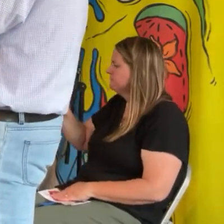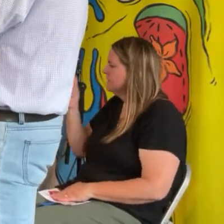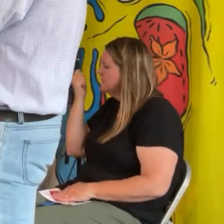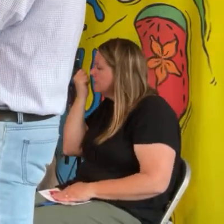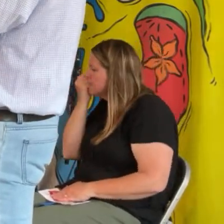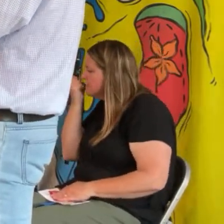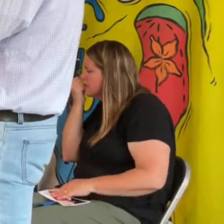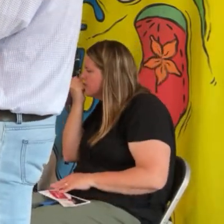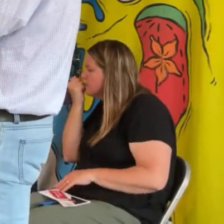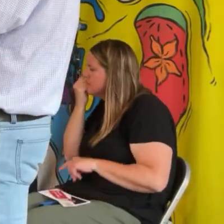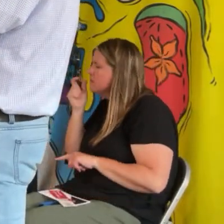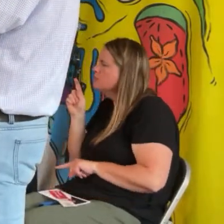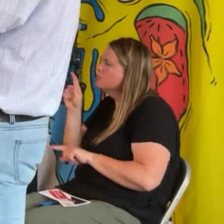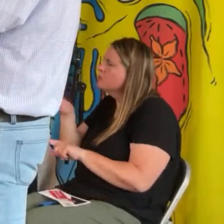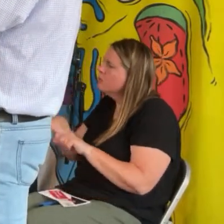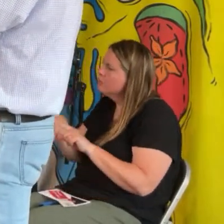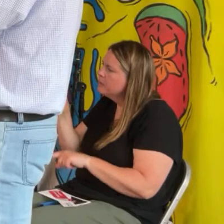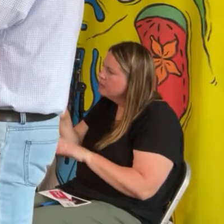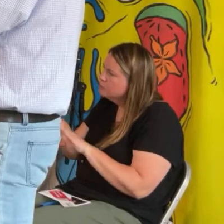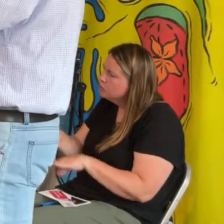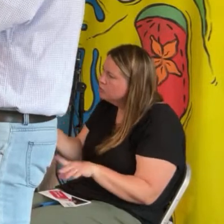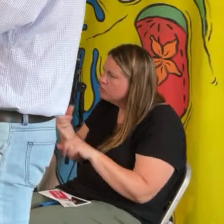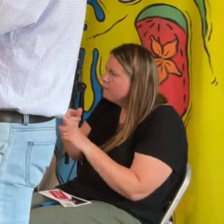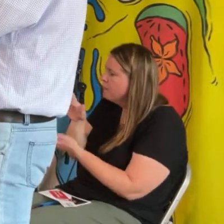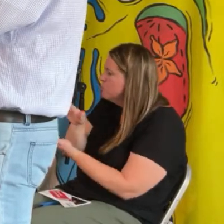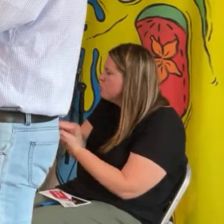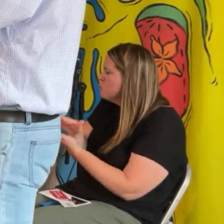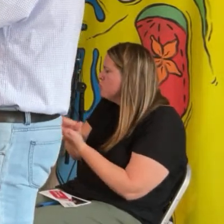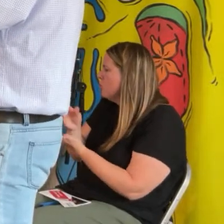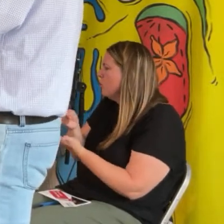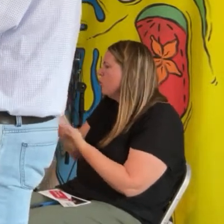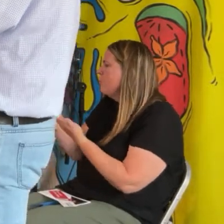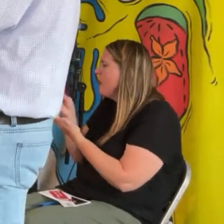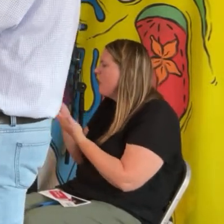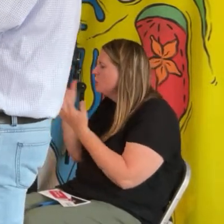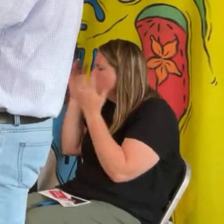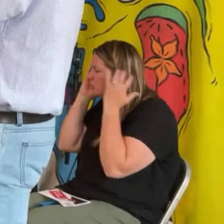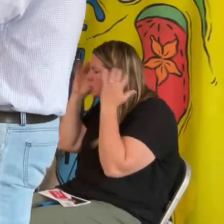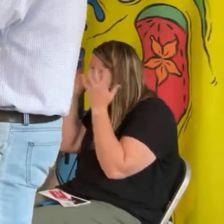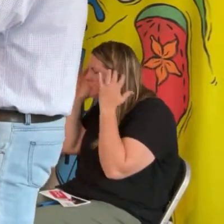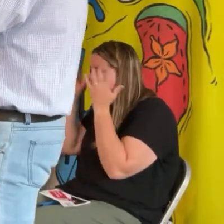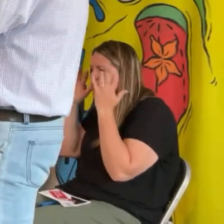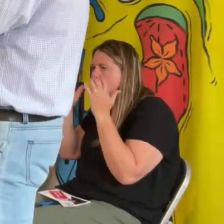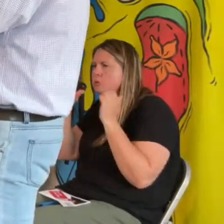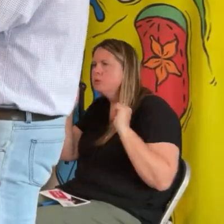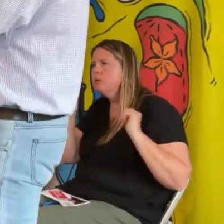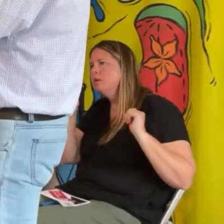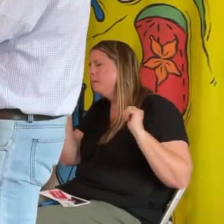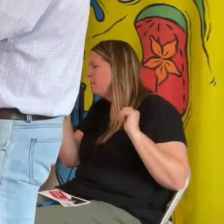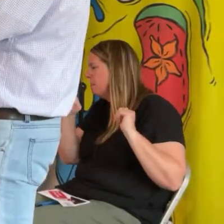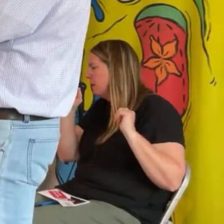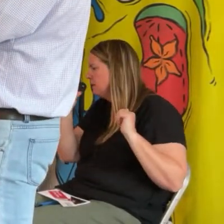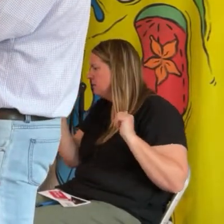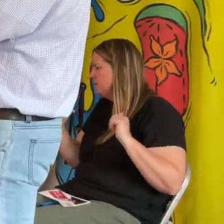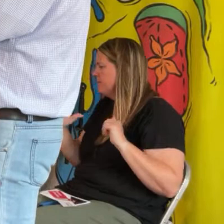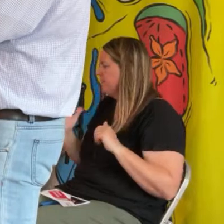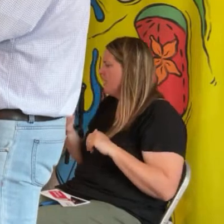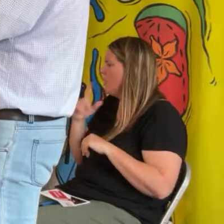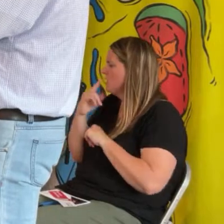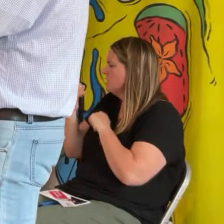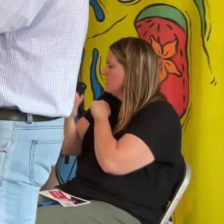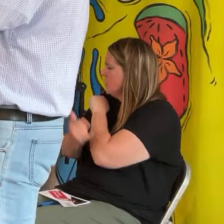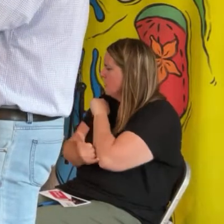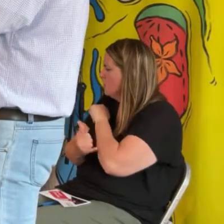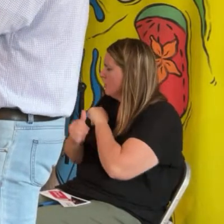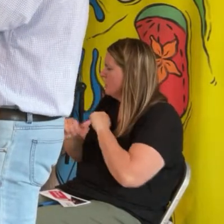the children from school, to buy shampoo and basil. Ours is a country in which